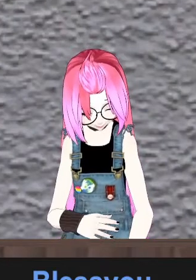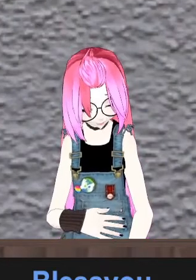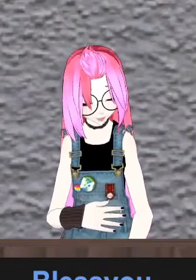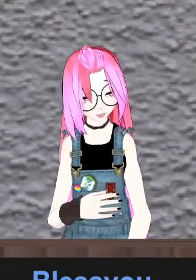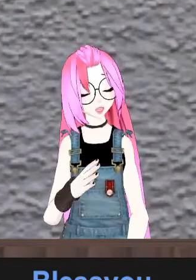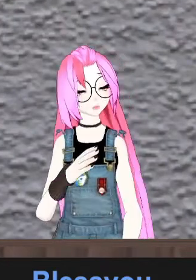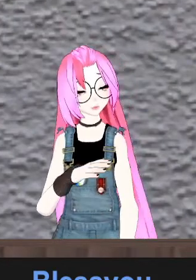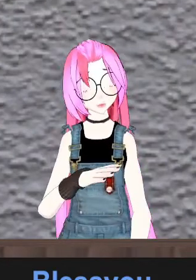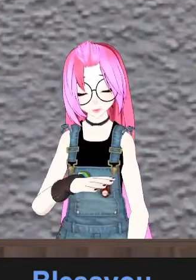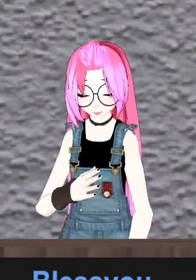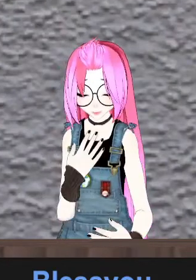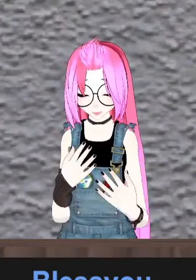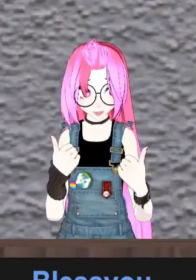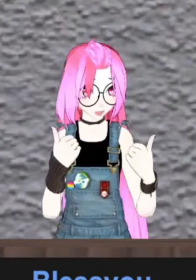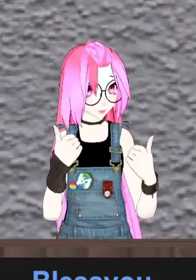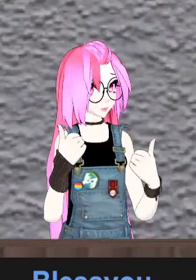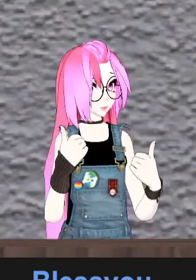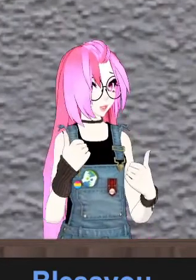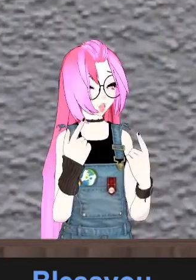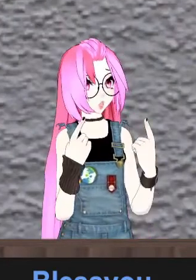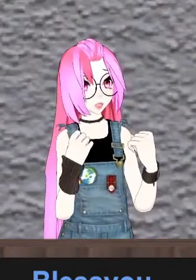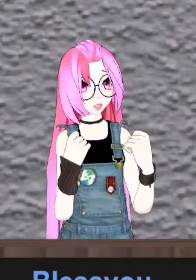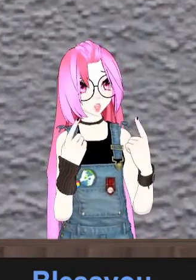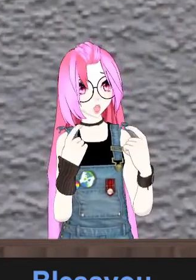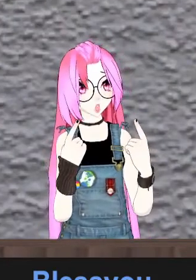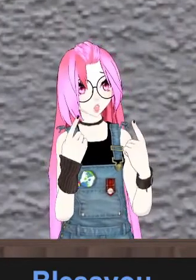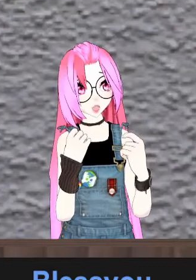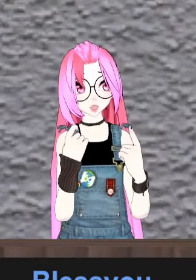Yeah, alright. Good. Do you guys have any more words that you want to know?